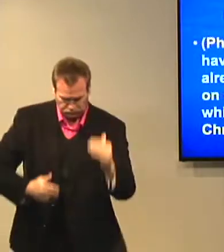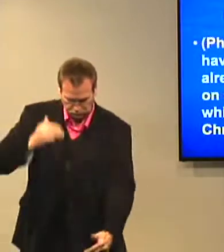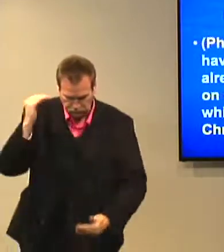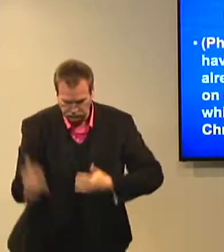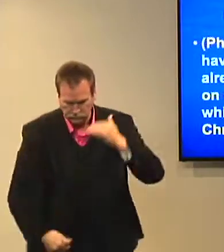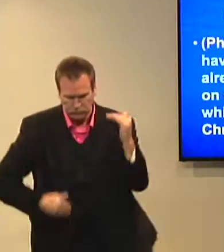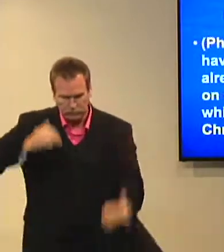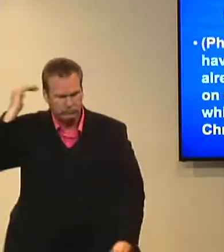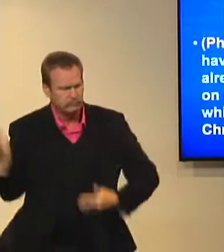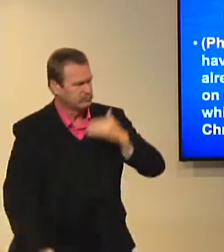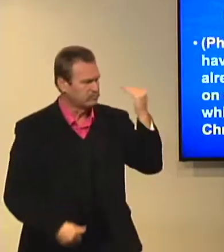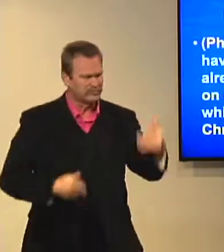I press on.